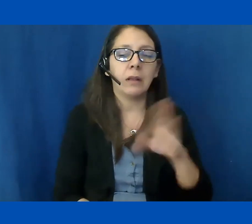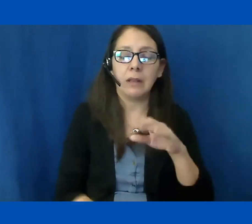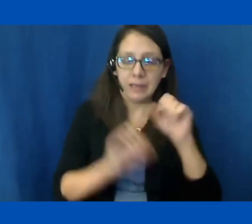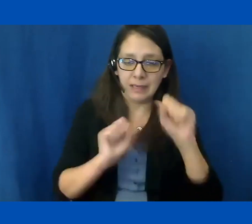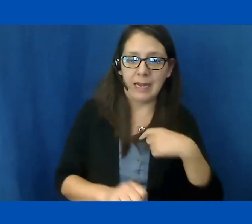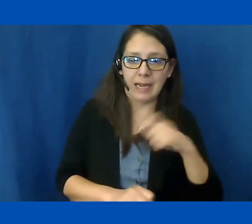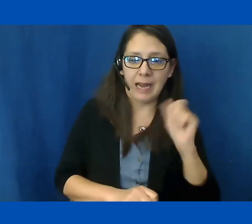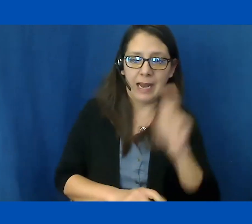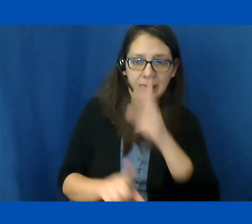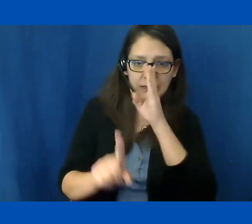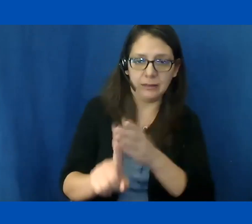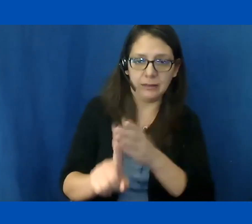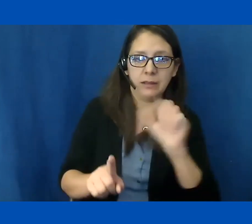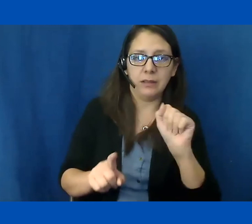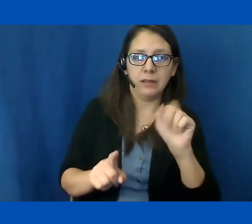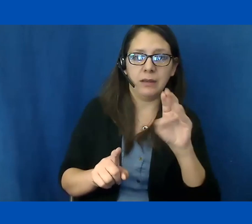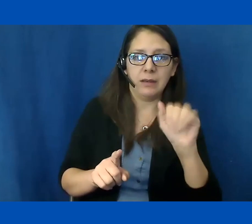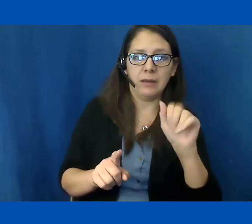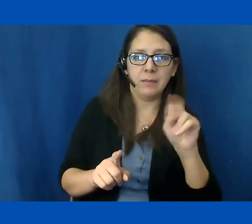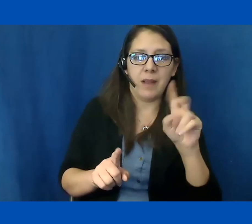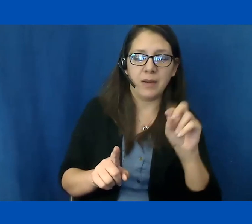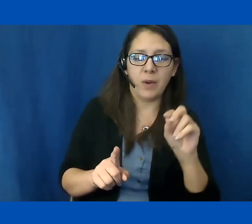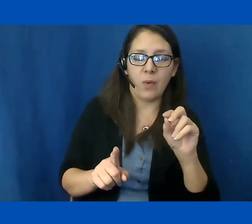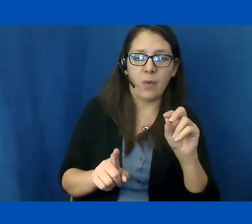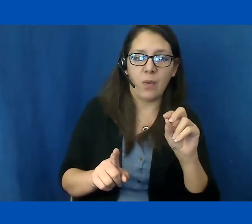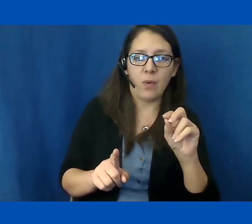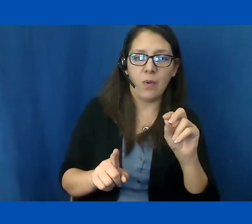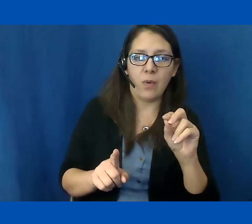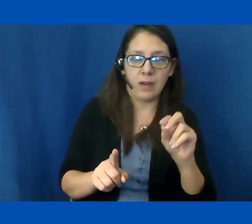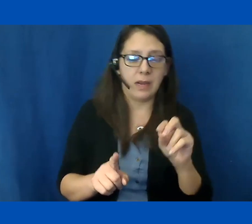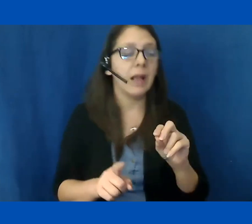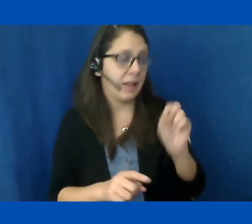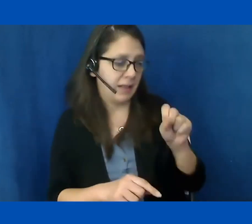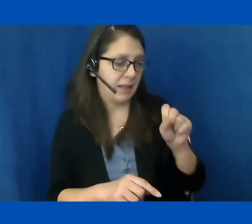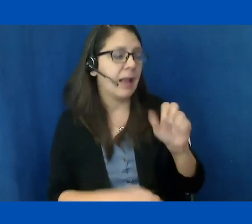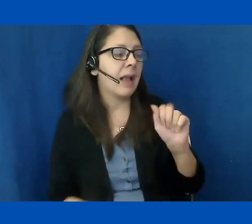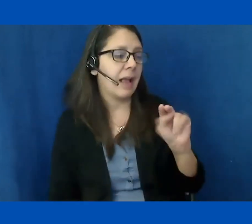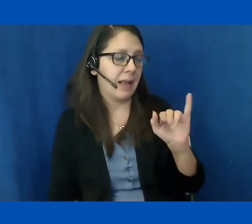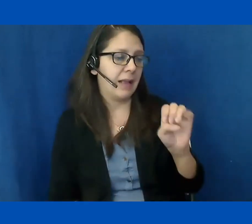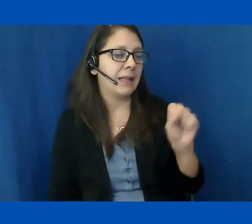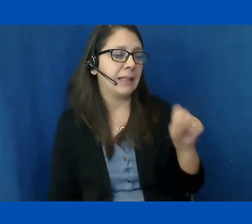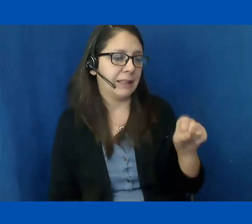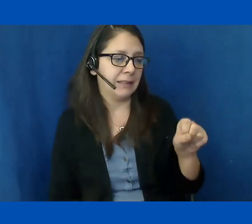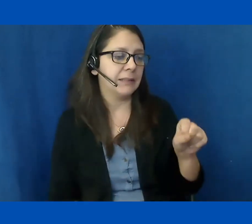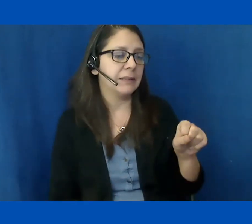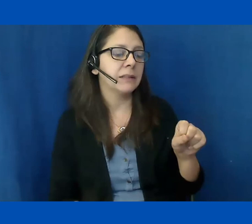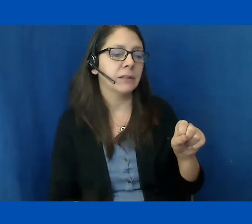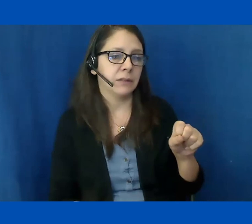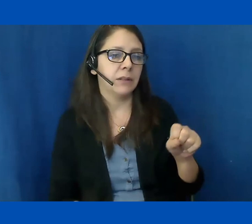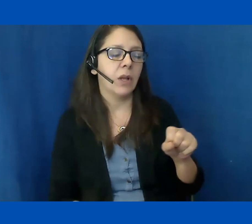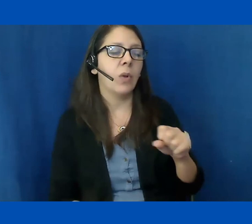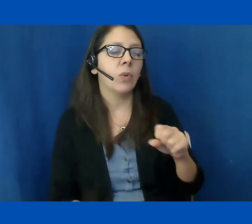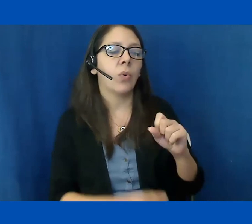This is Debbie Hartz. Hi. Yes. Yeah, real quick, in just a second, we're going to start opening it up to the